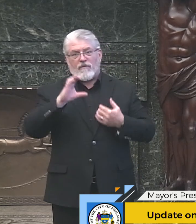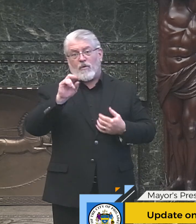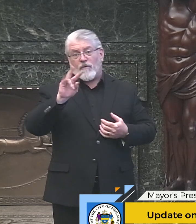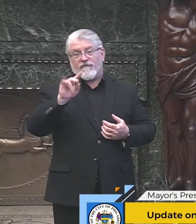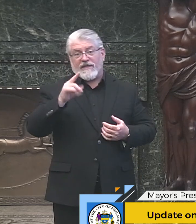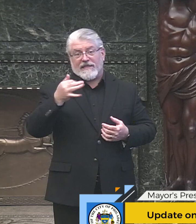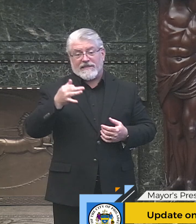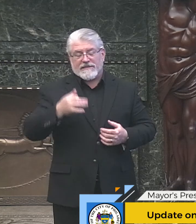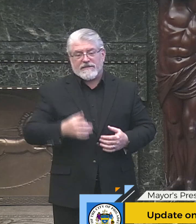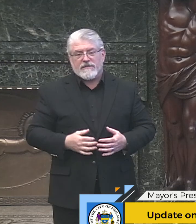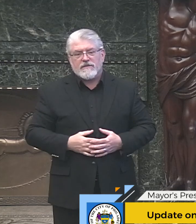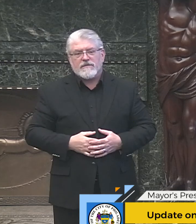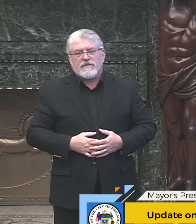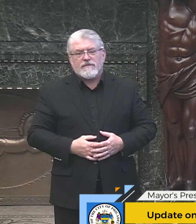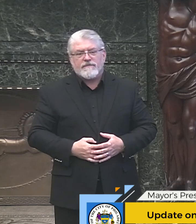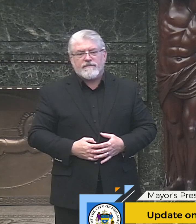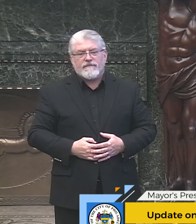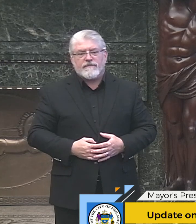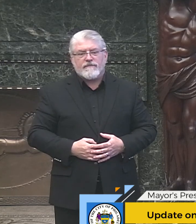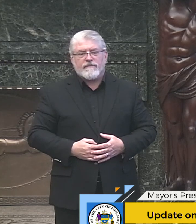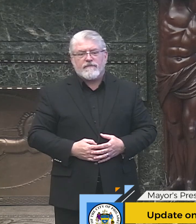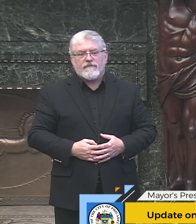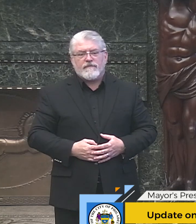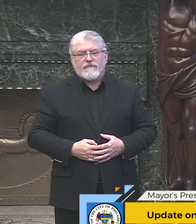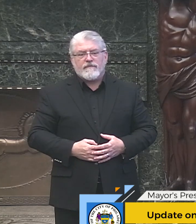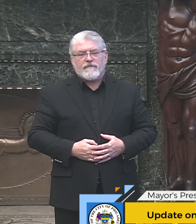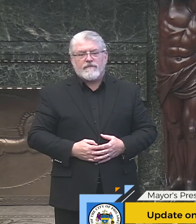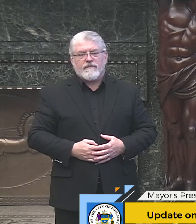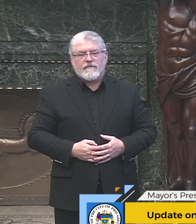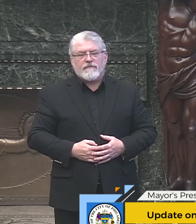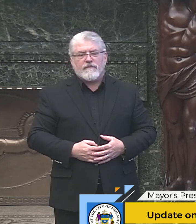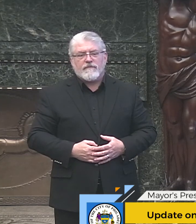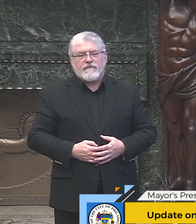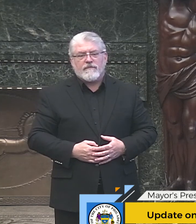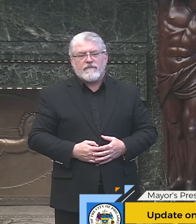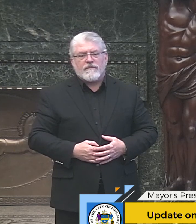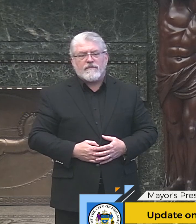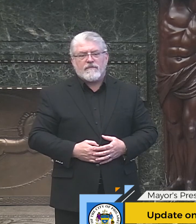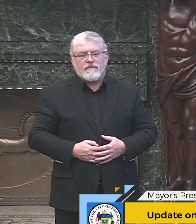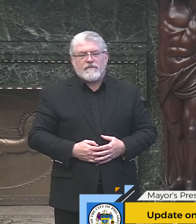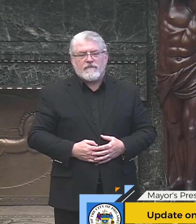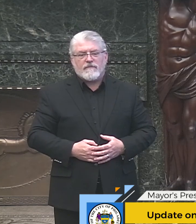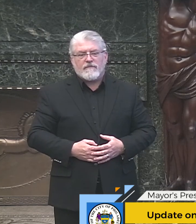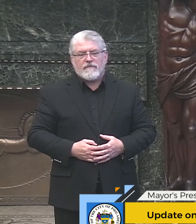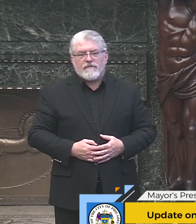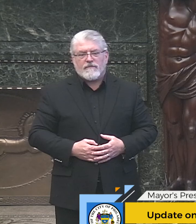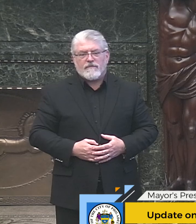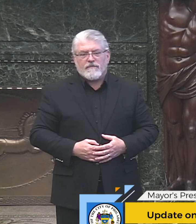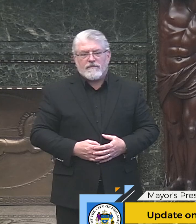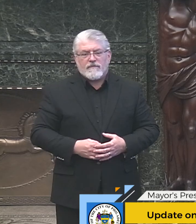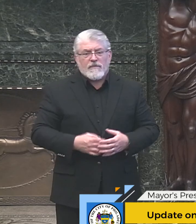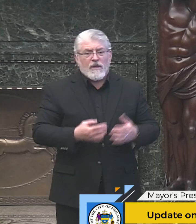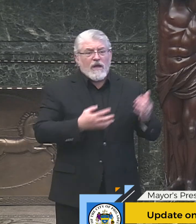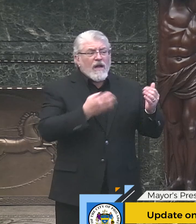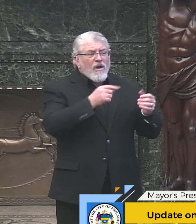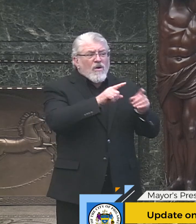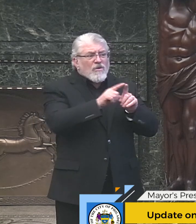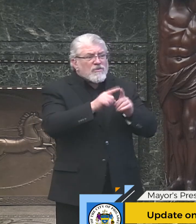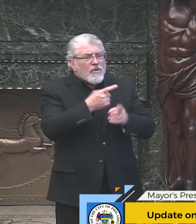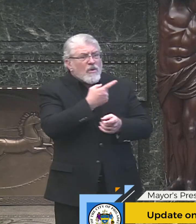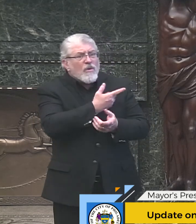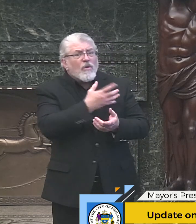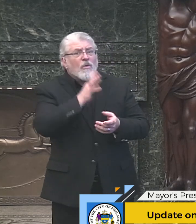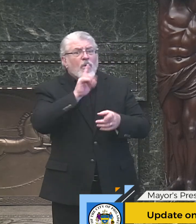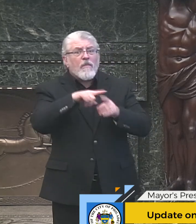to practice social distancing, maybe PSAs? Have you reached out to anyone in that regard? So here's the